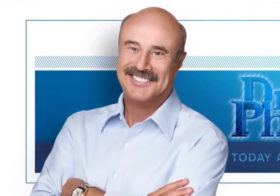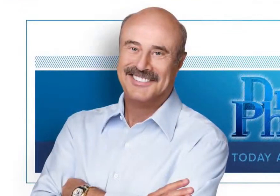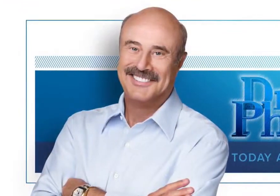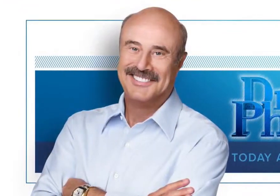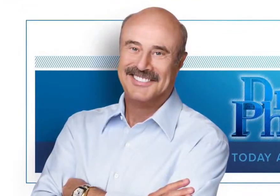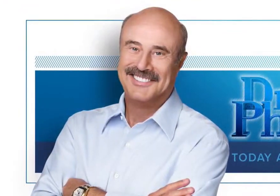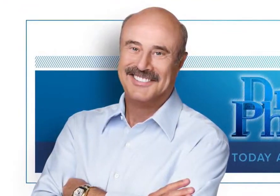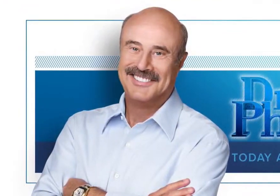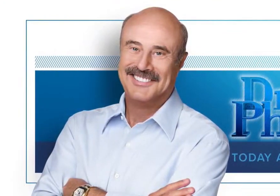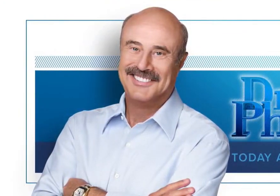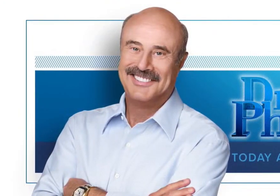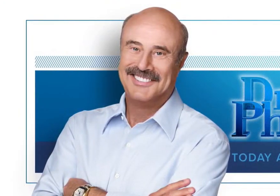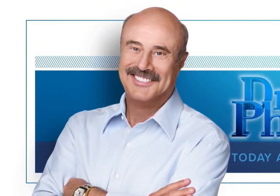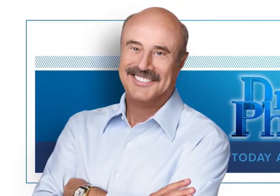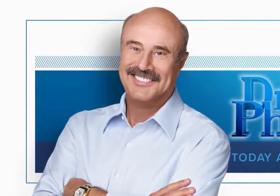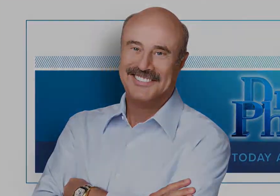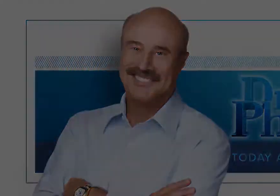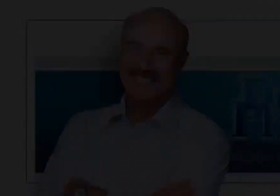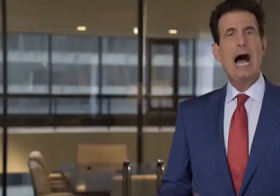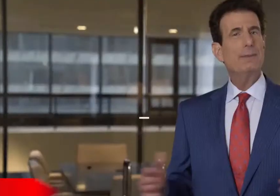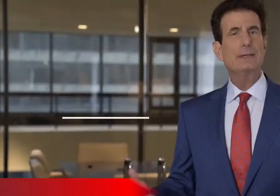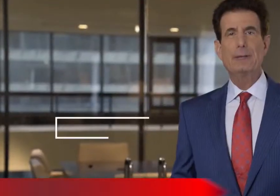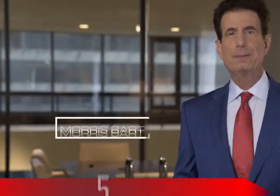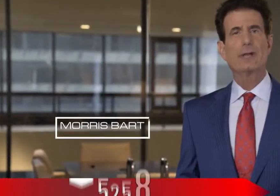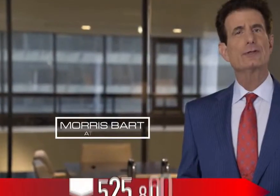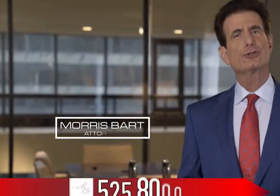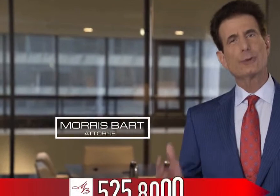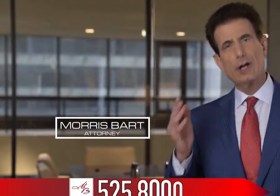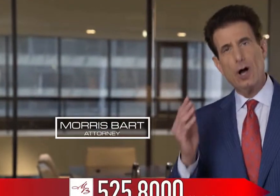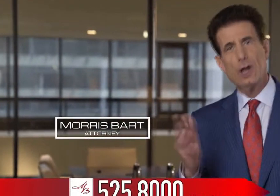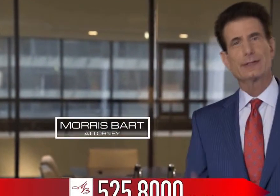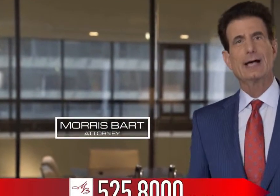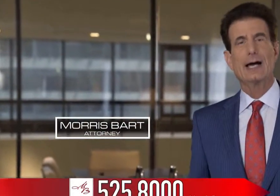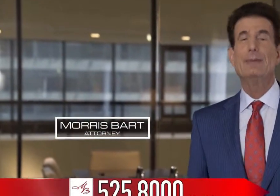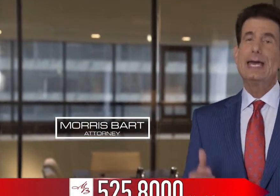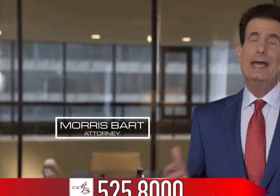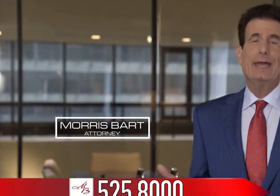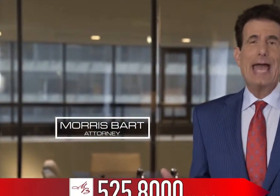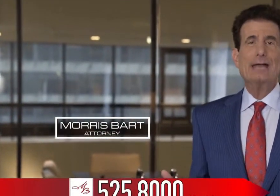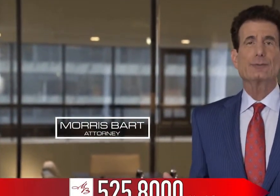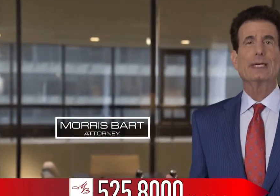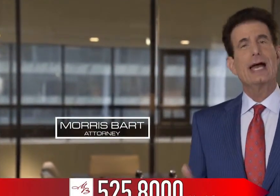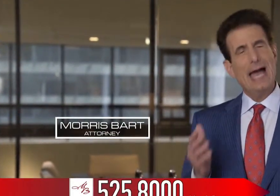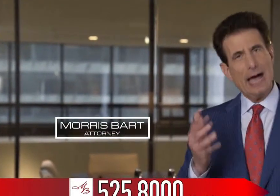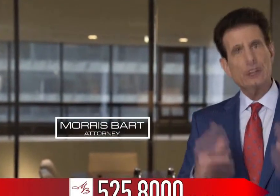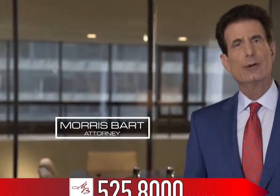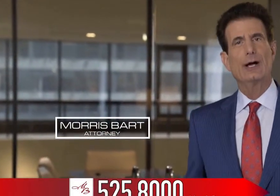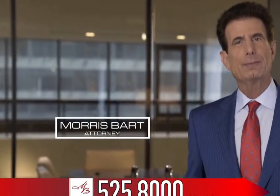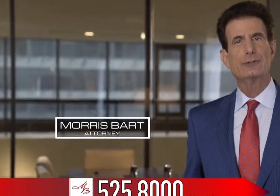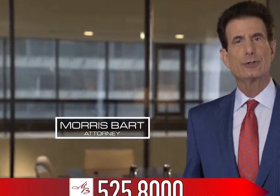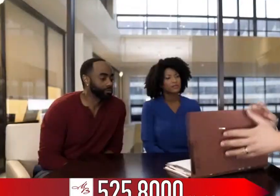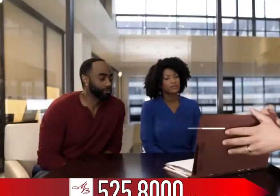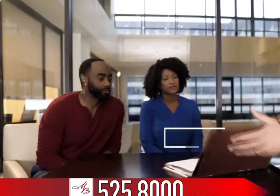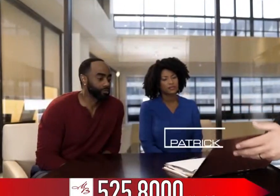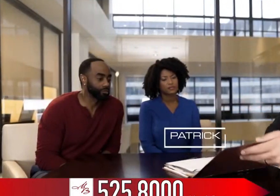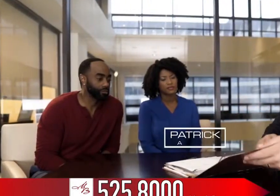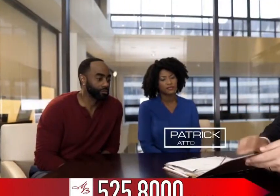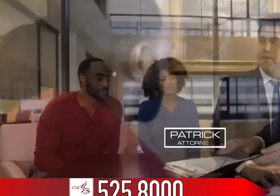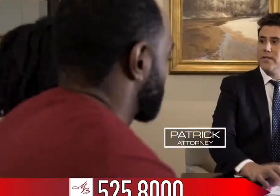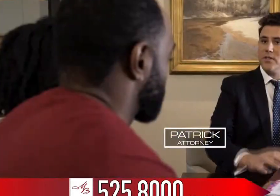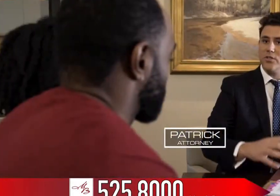Today at 4 on Channel 4. I meet people on the street all the time, and they ask me, how do you help injured